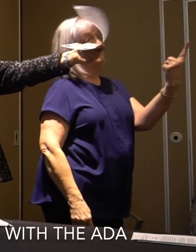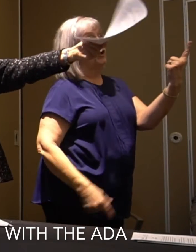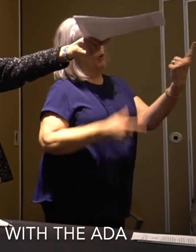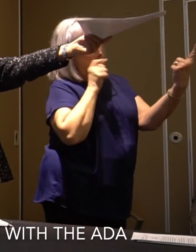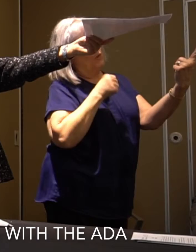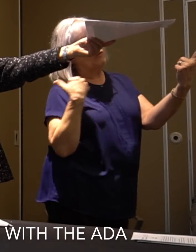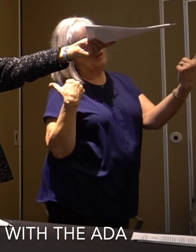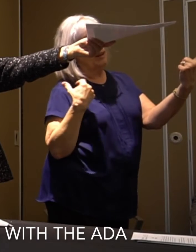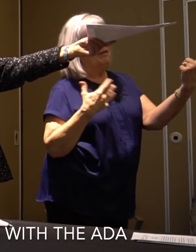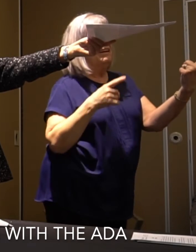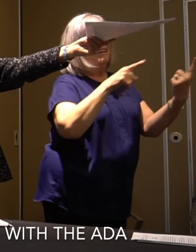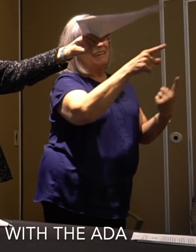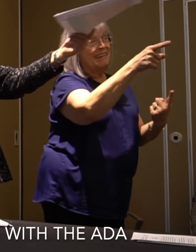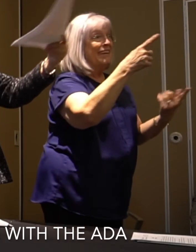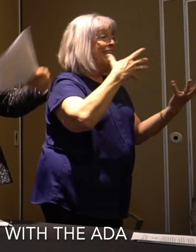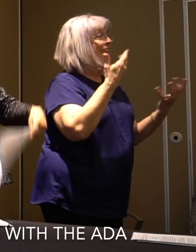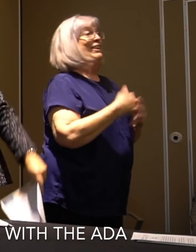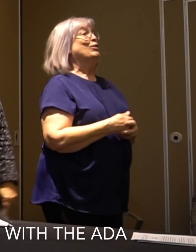There you go.